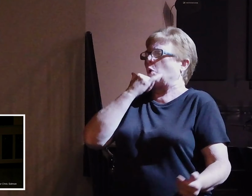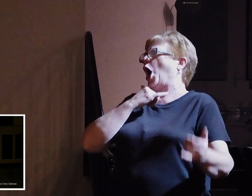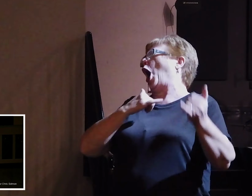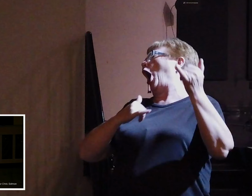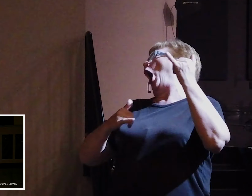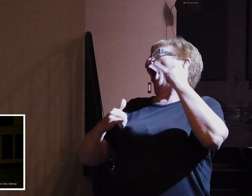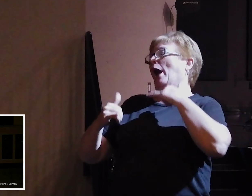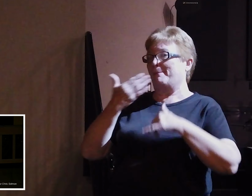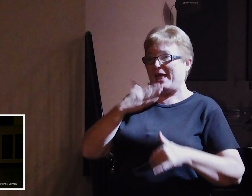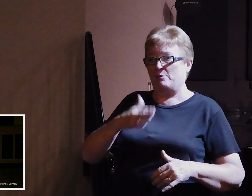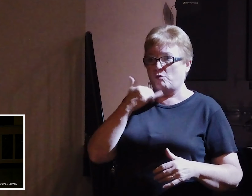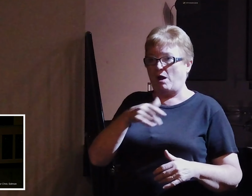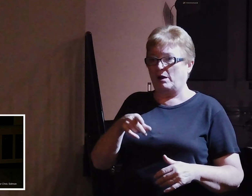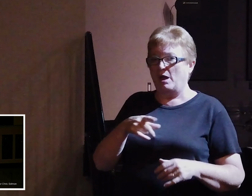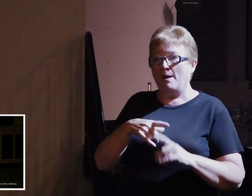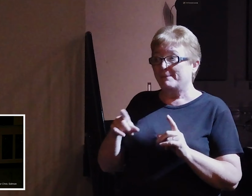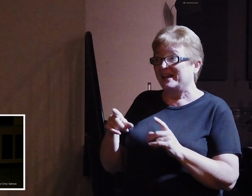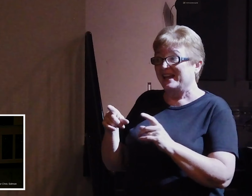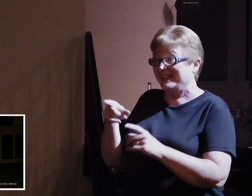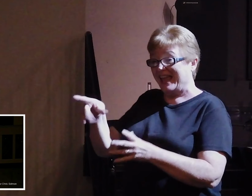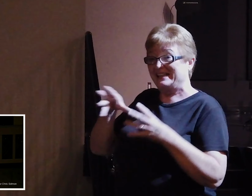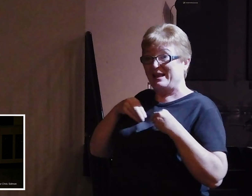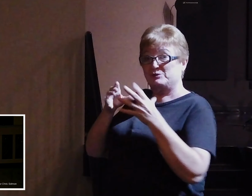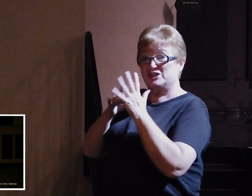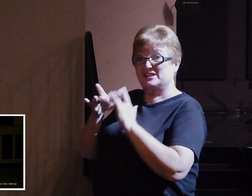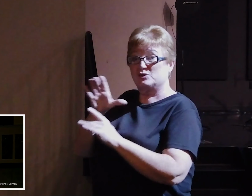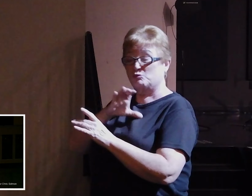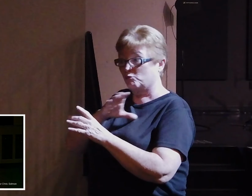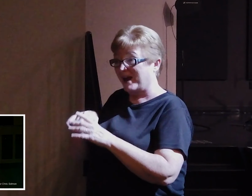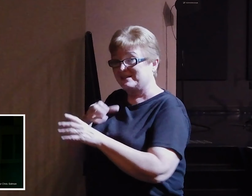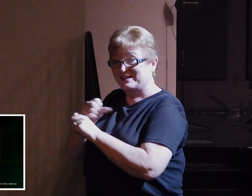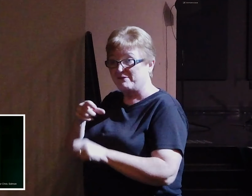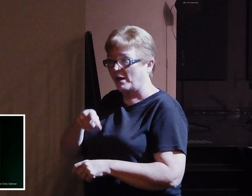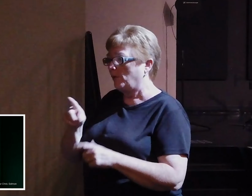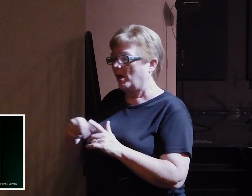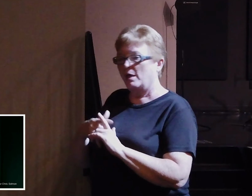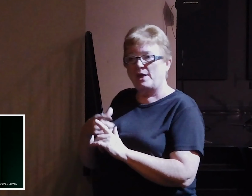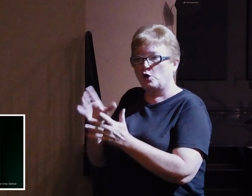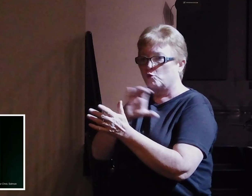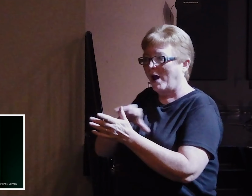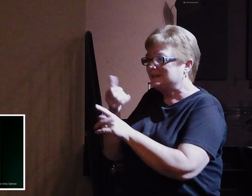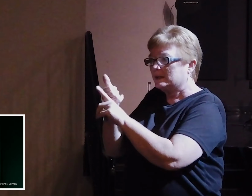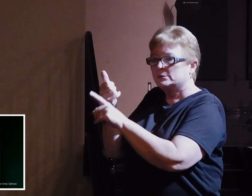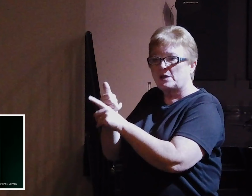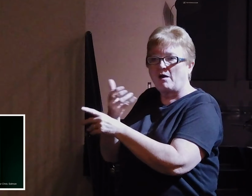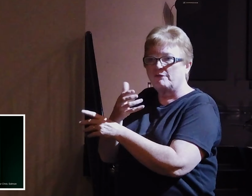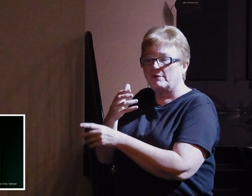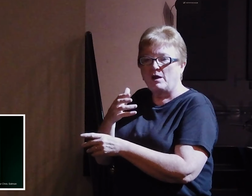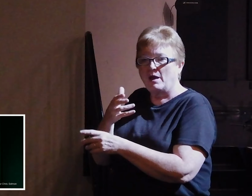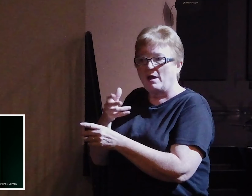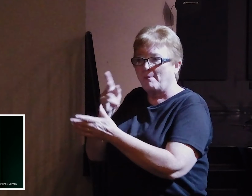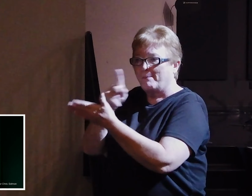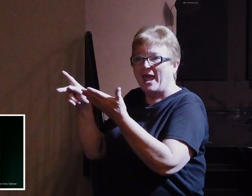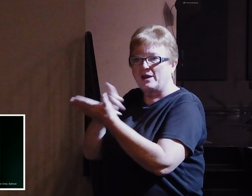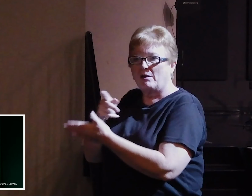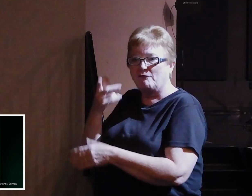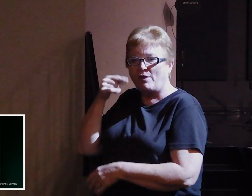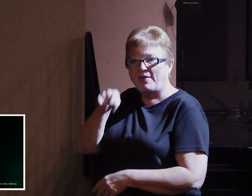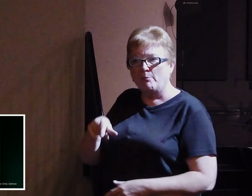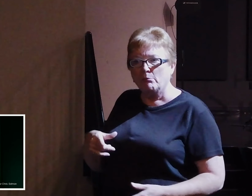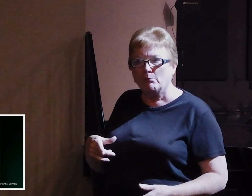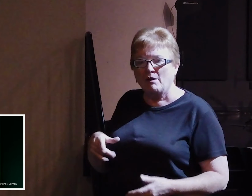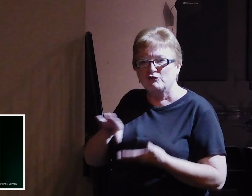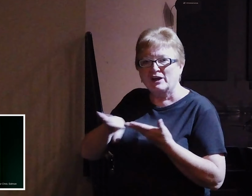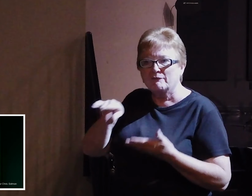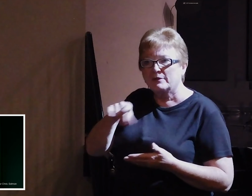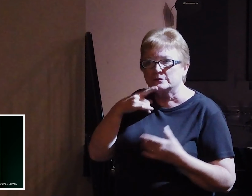sin. Christ is going to pay for the worst sin that was done against you if that person comes to faith and asks for forgiveness.